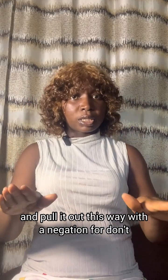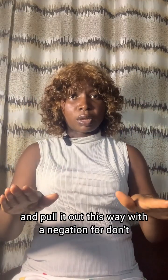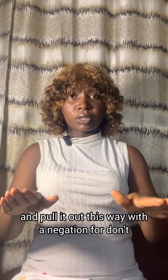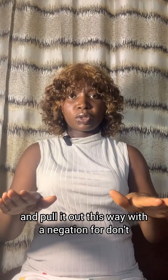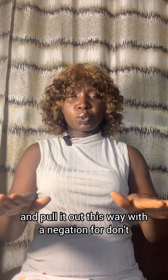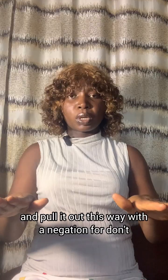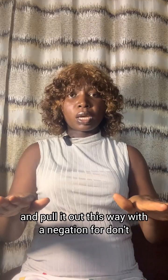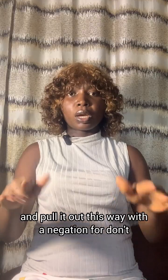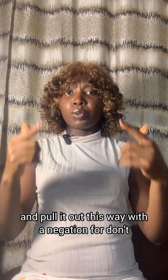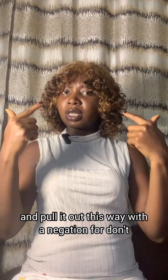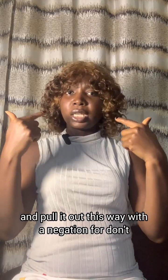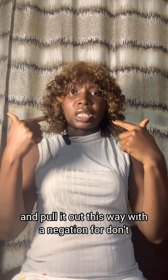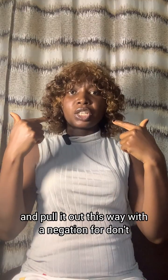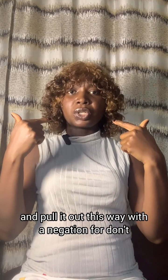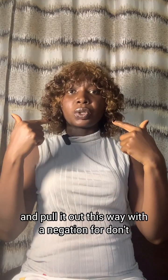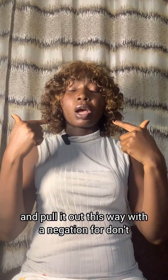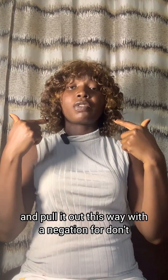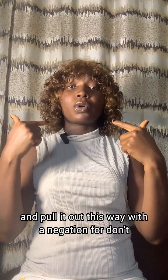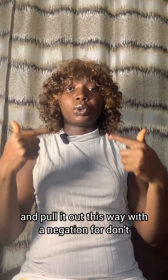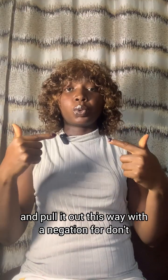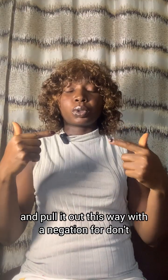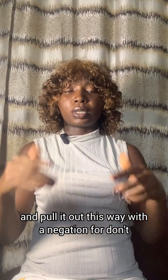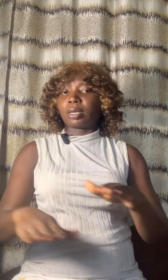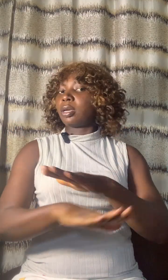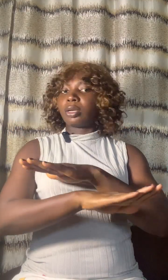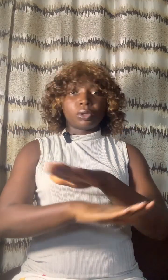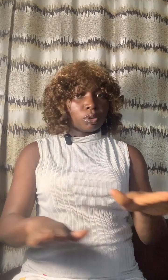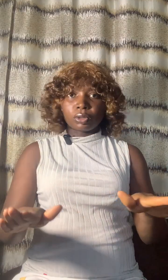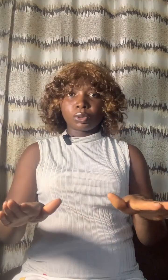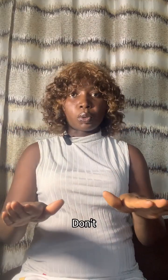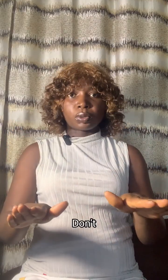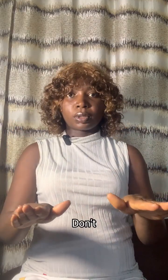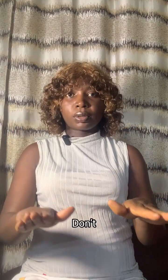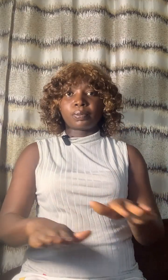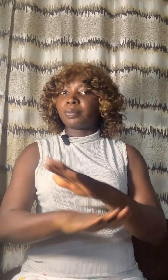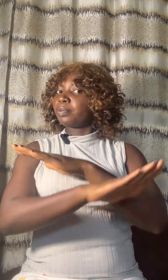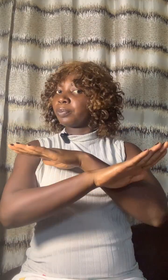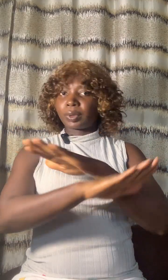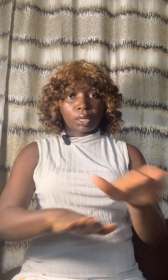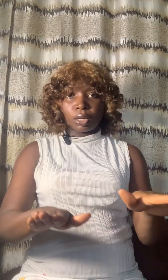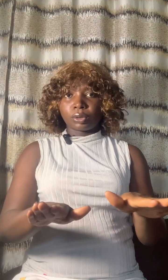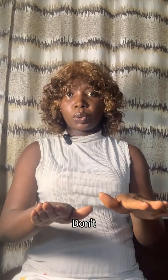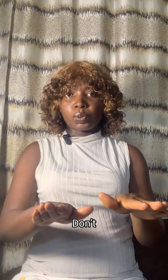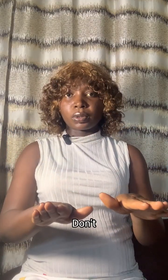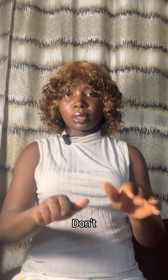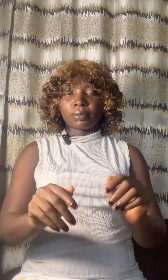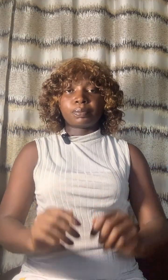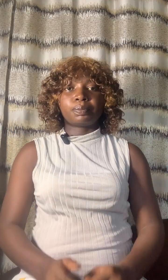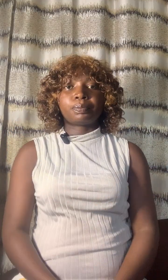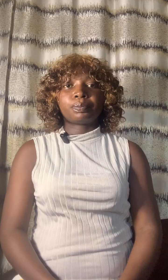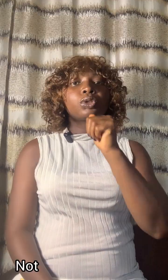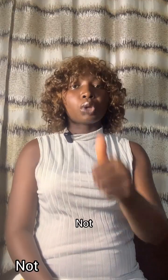out this way with a negation for don't. Don't, don't.